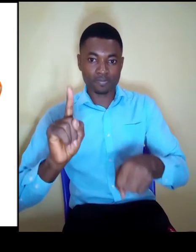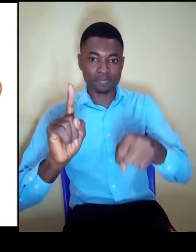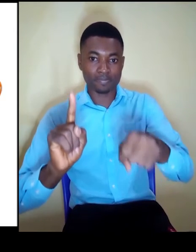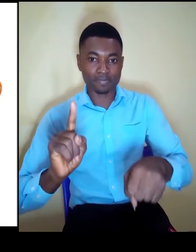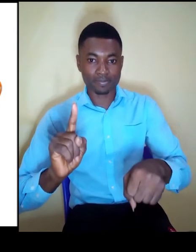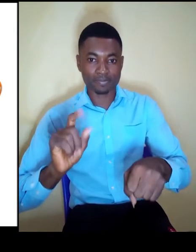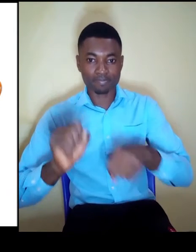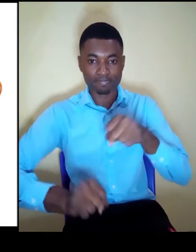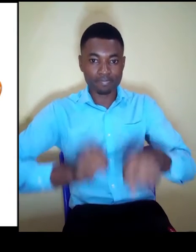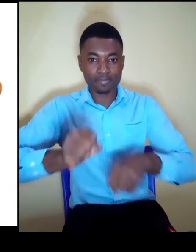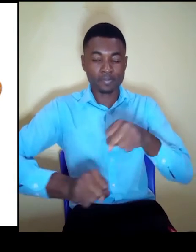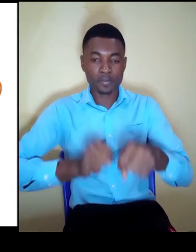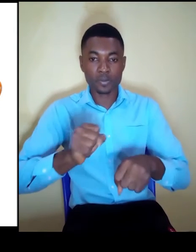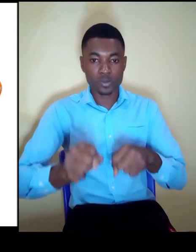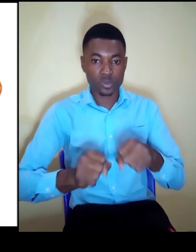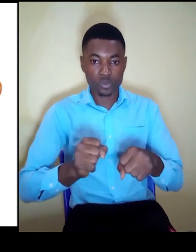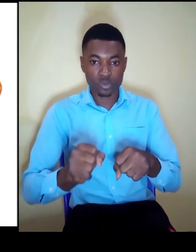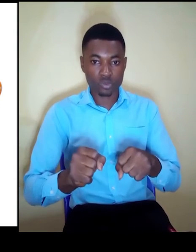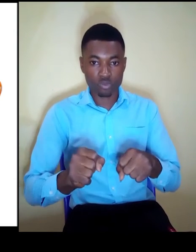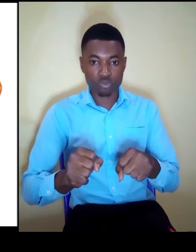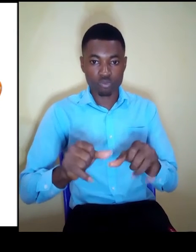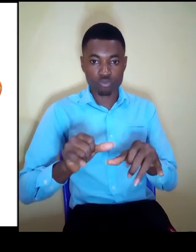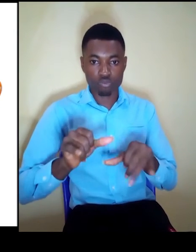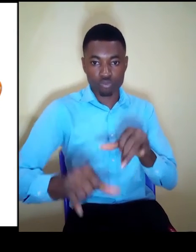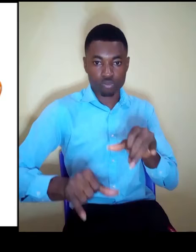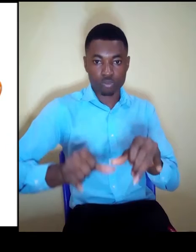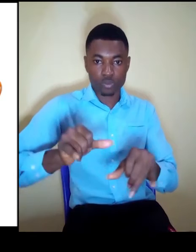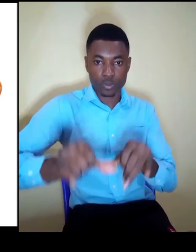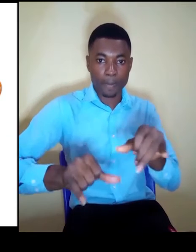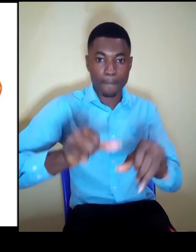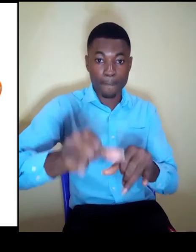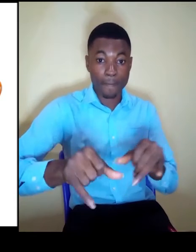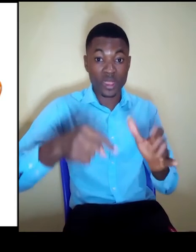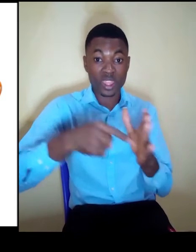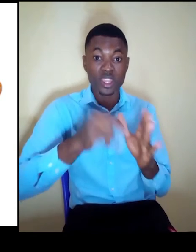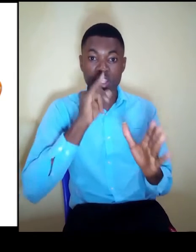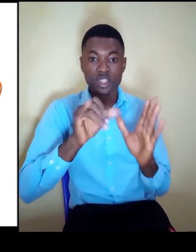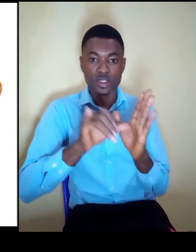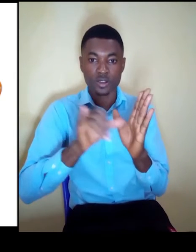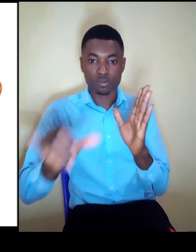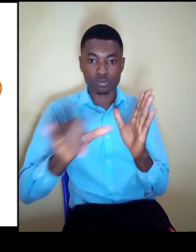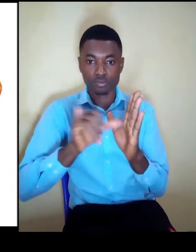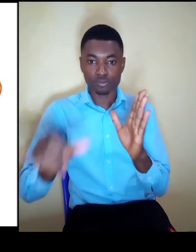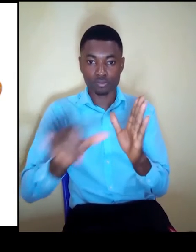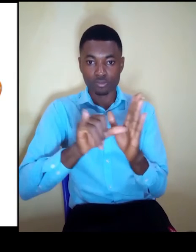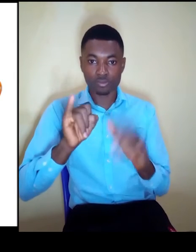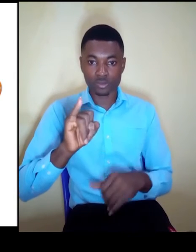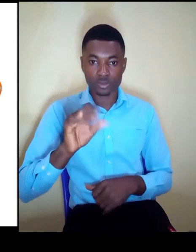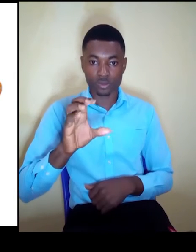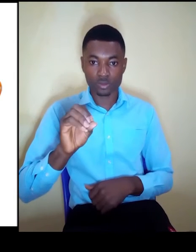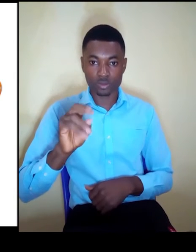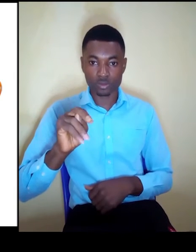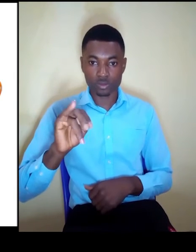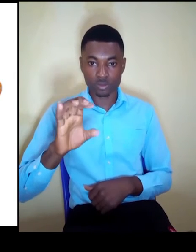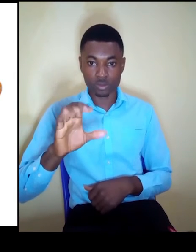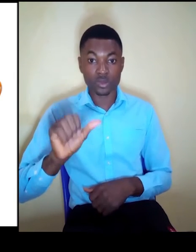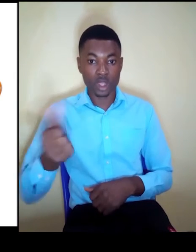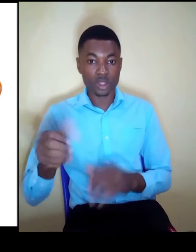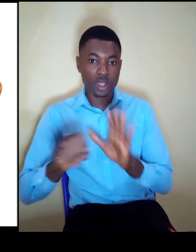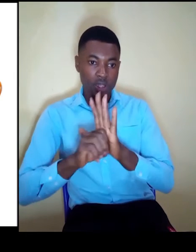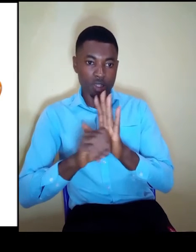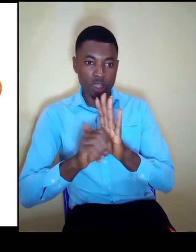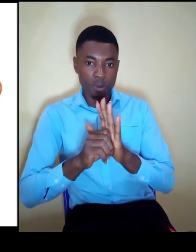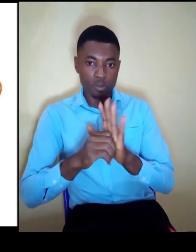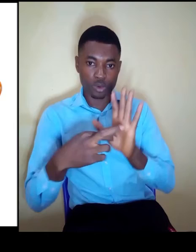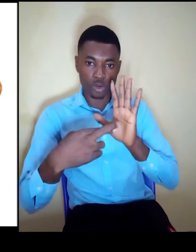bicycle in a simultaneous depiction, and this is iconic. Another example is represented by another